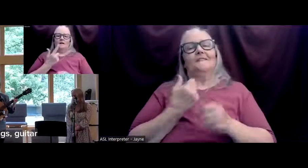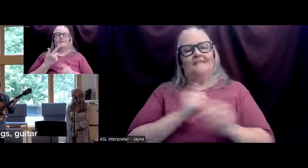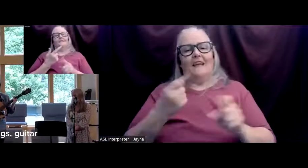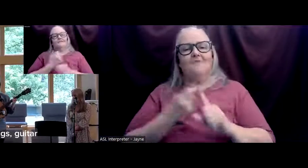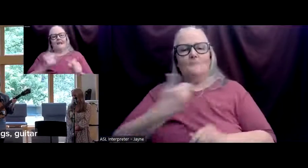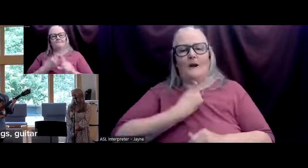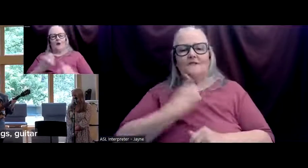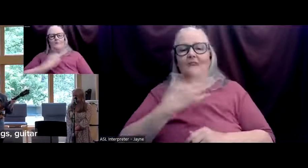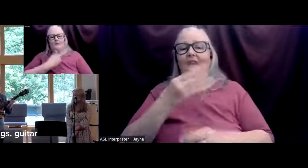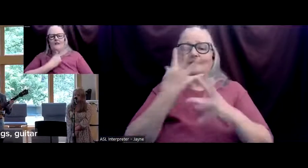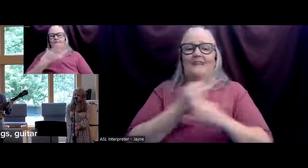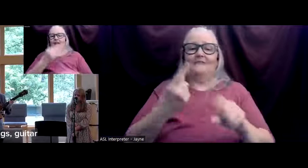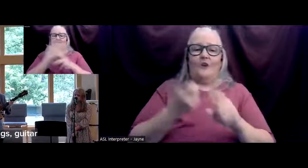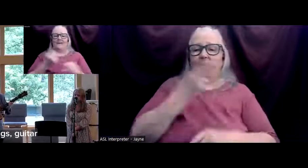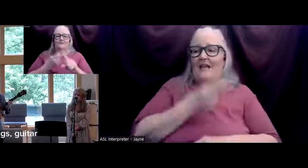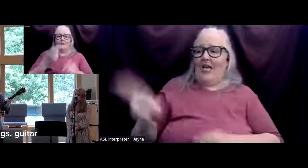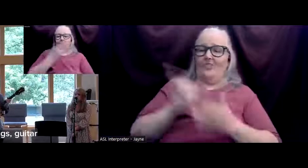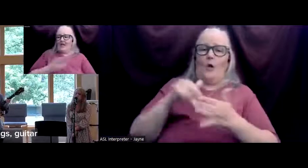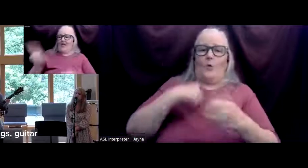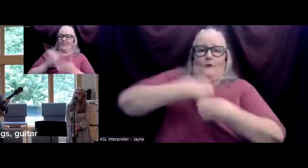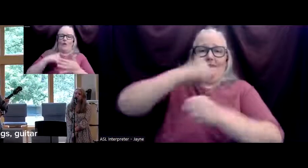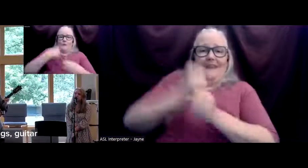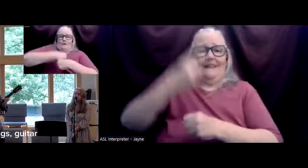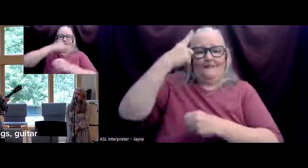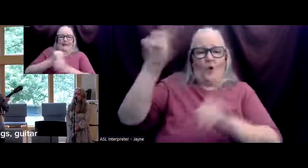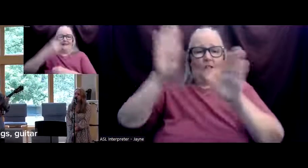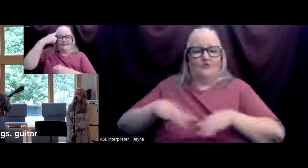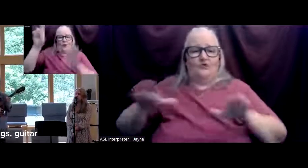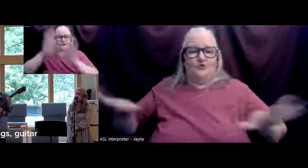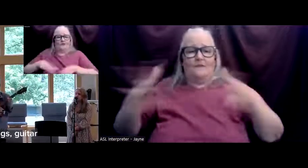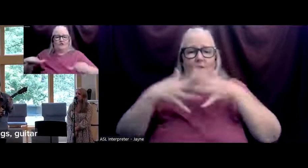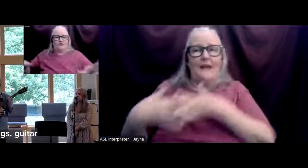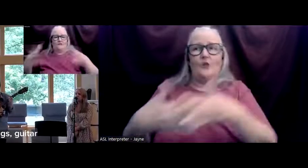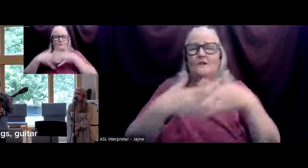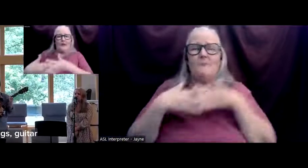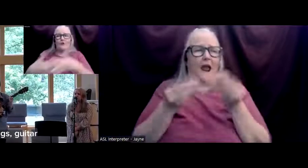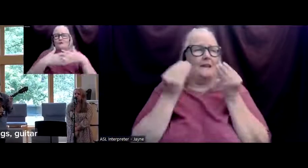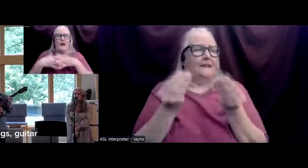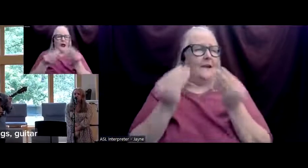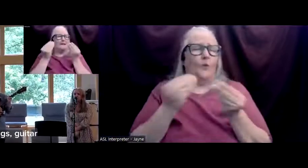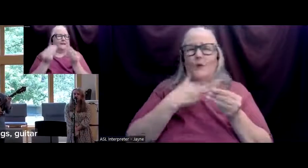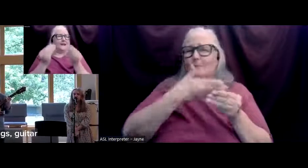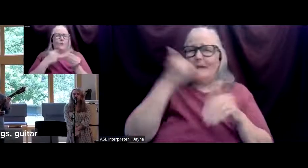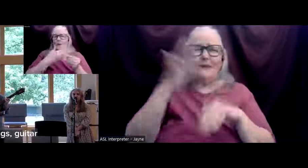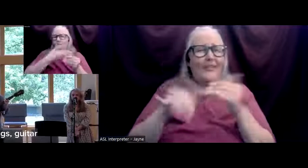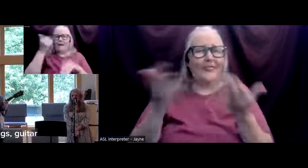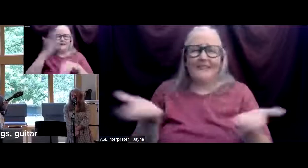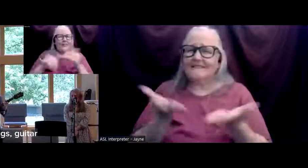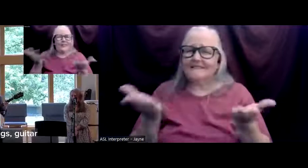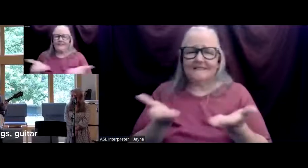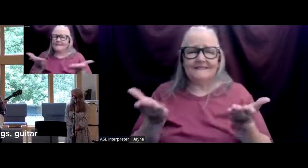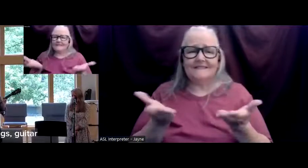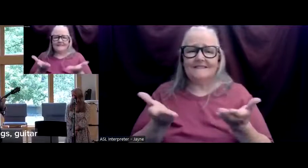and the hell that we've built for our kids. America, America, we're better than this.